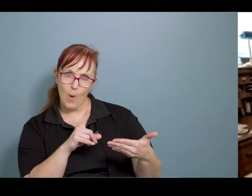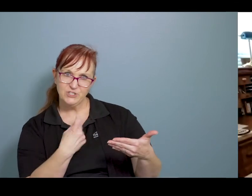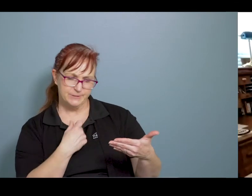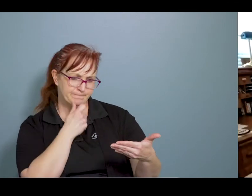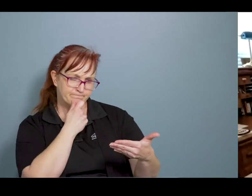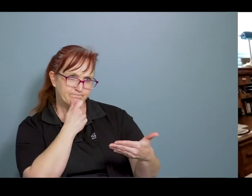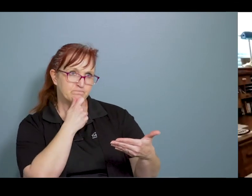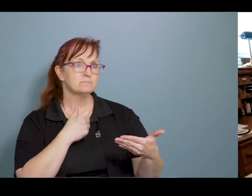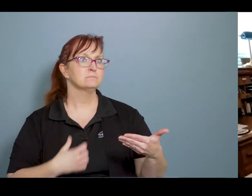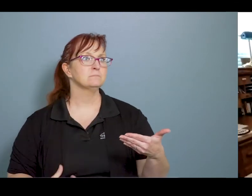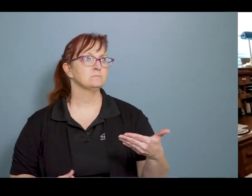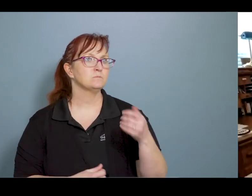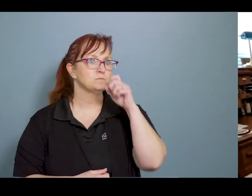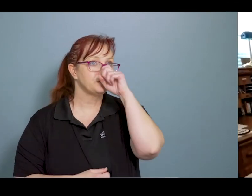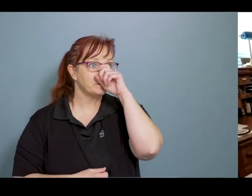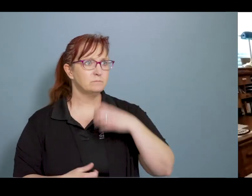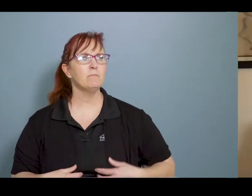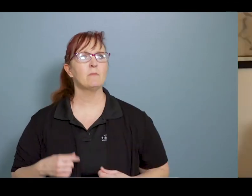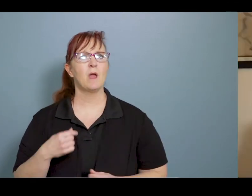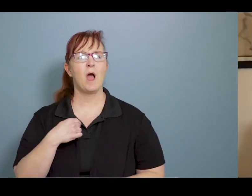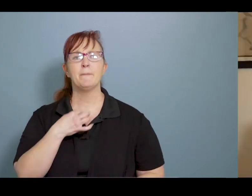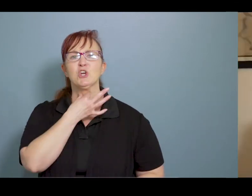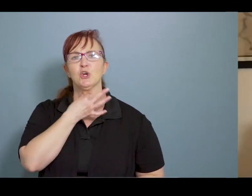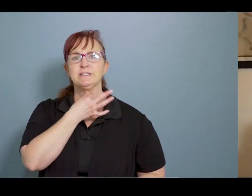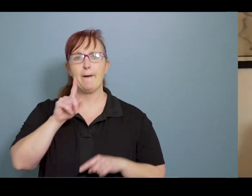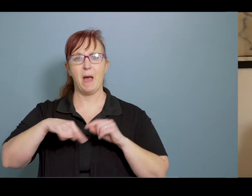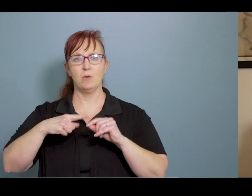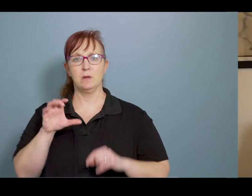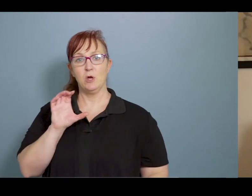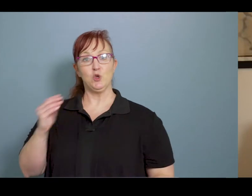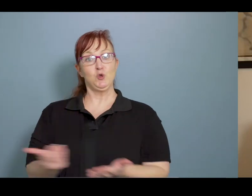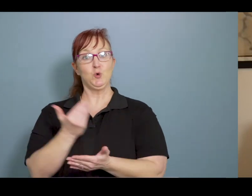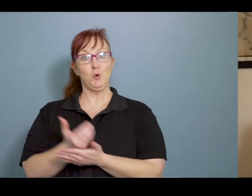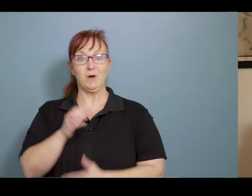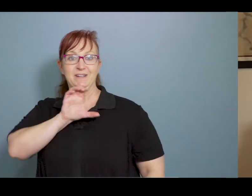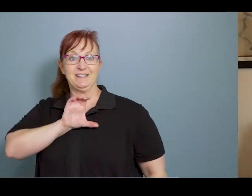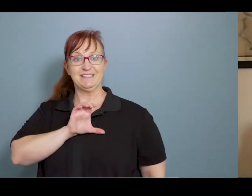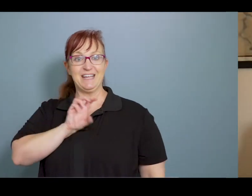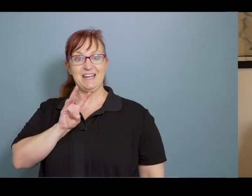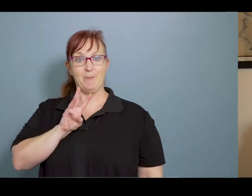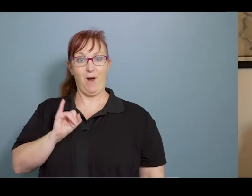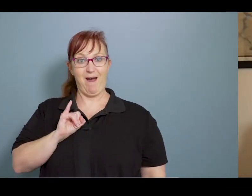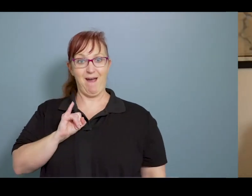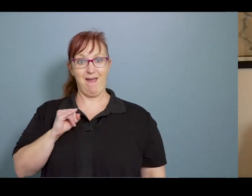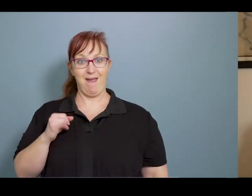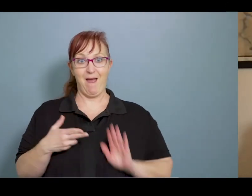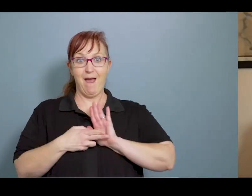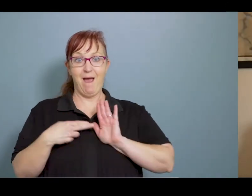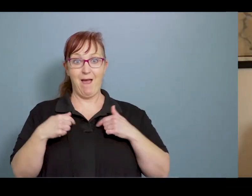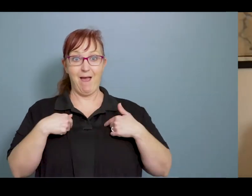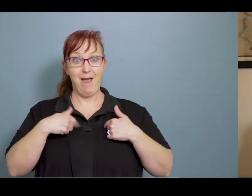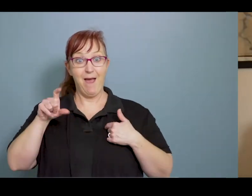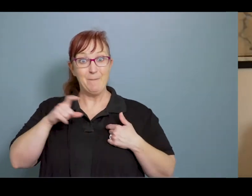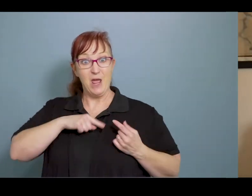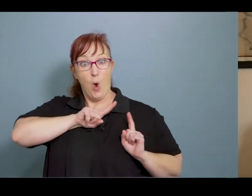take them any way I get them. Curious about apparel with the new logo and the new look. Can I run out to